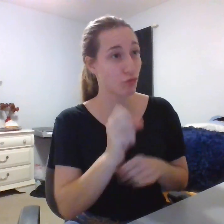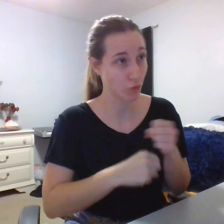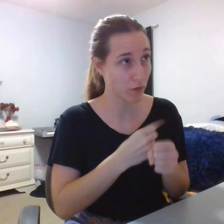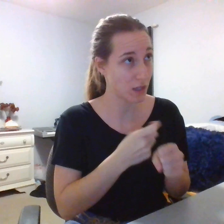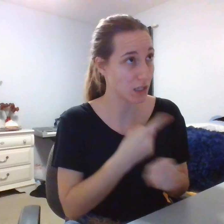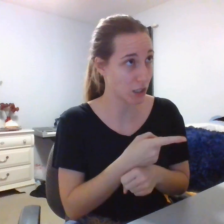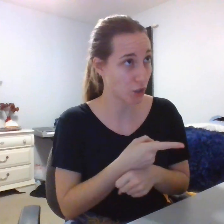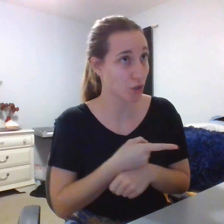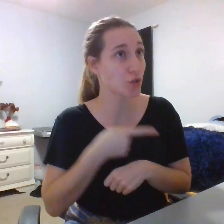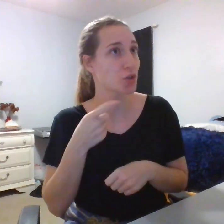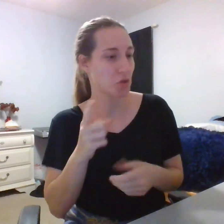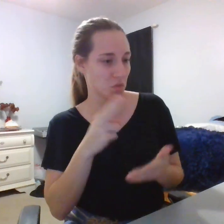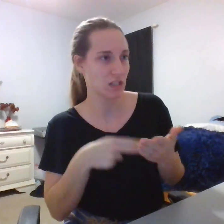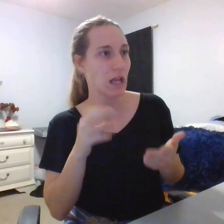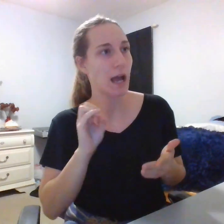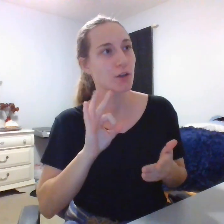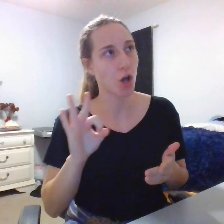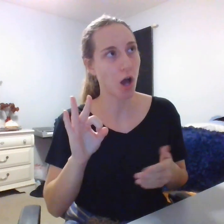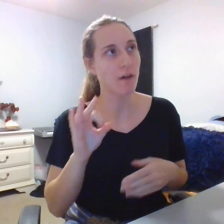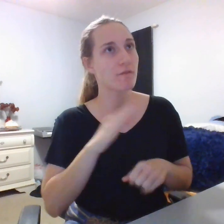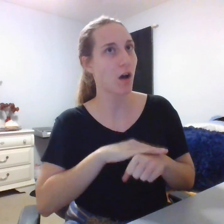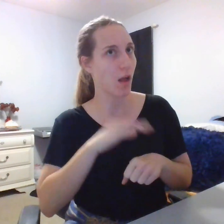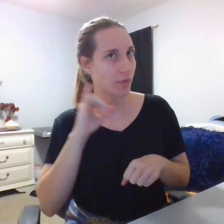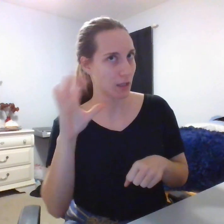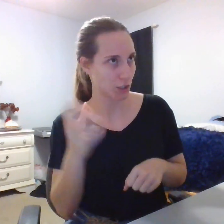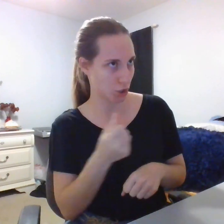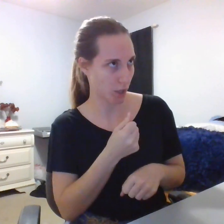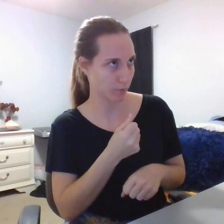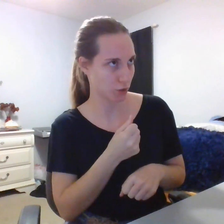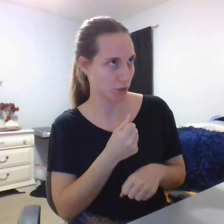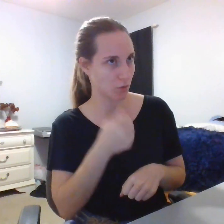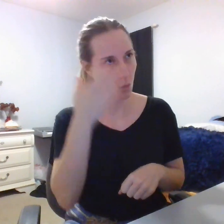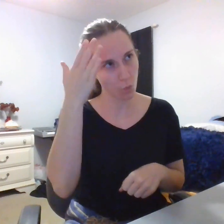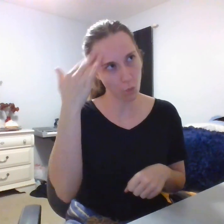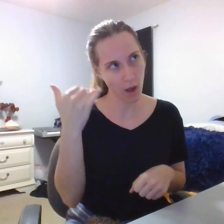sign off on the adoption. Why was it held up? Do you know?